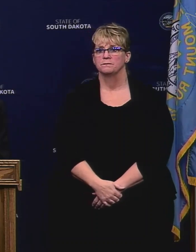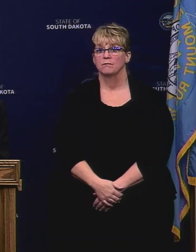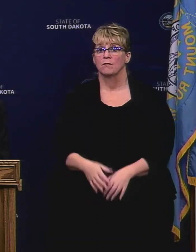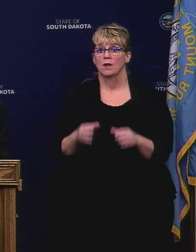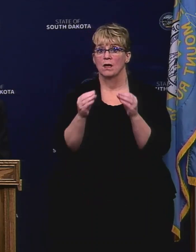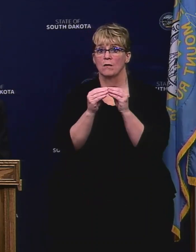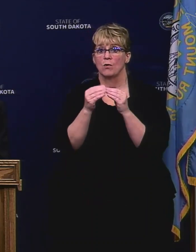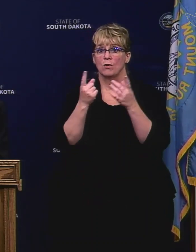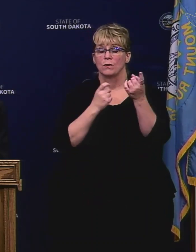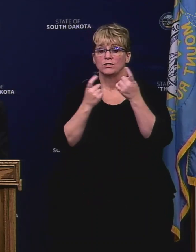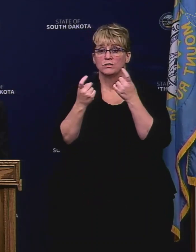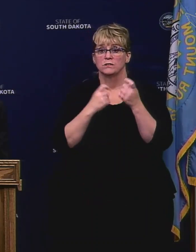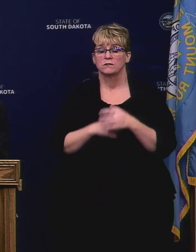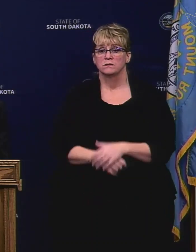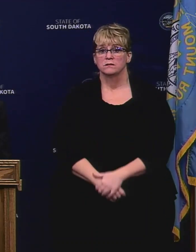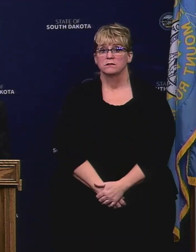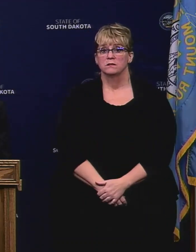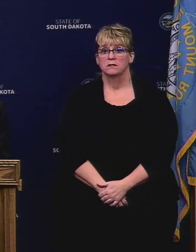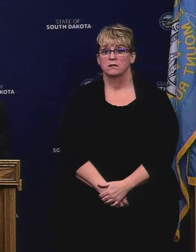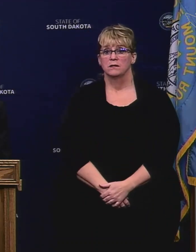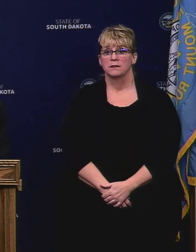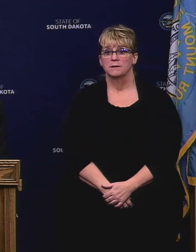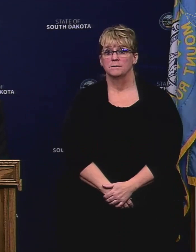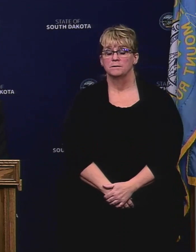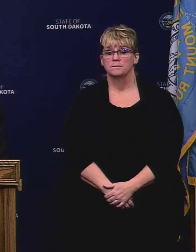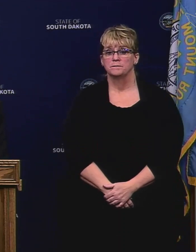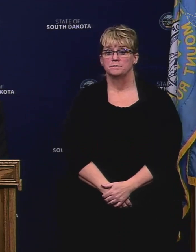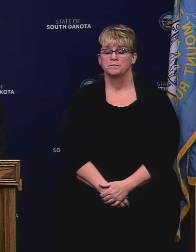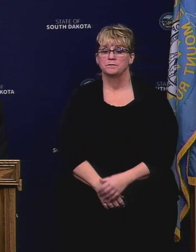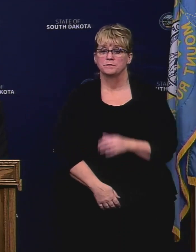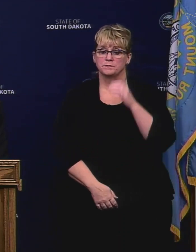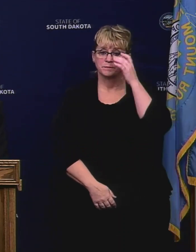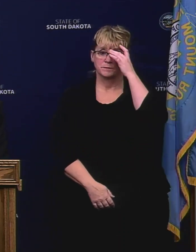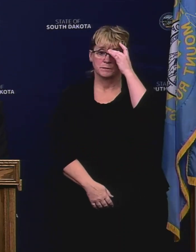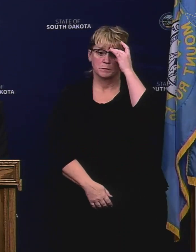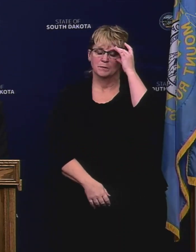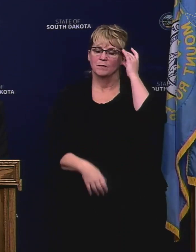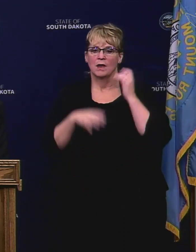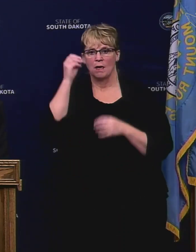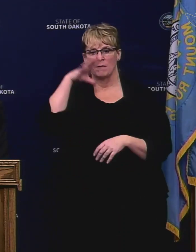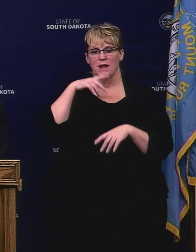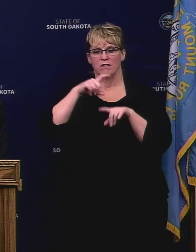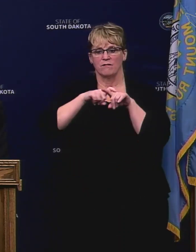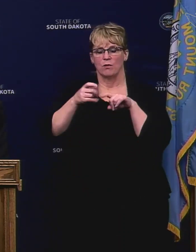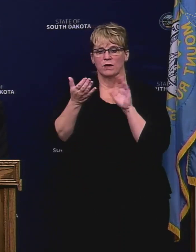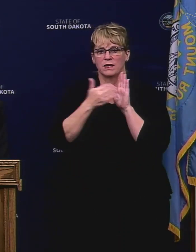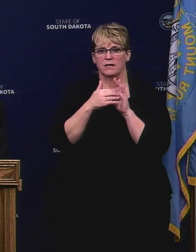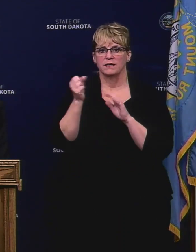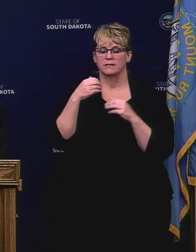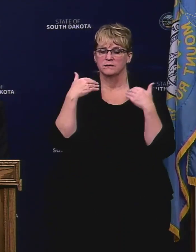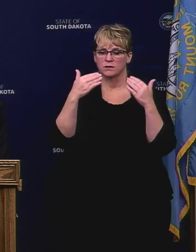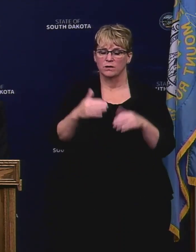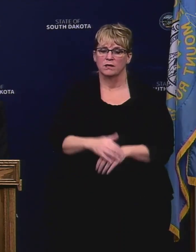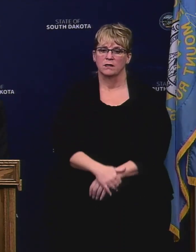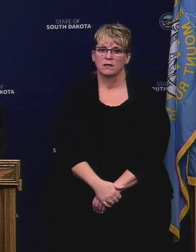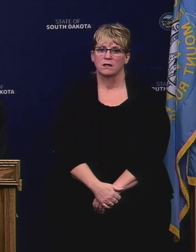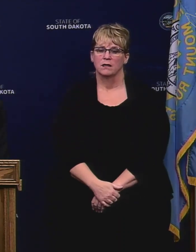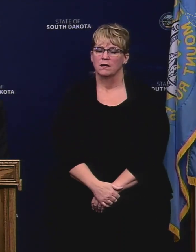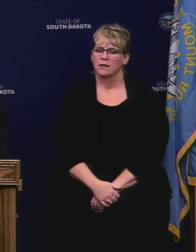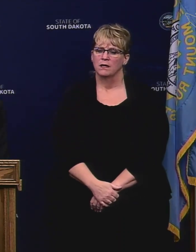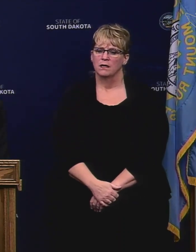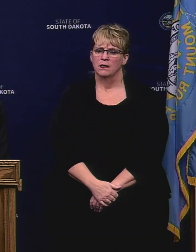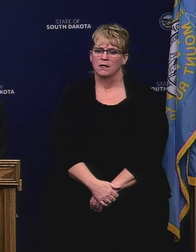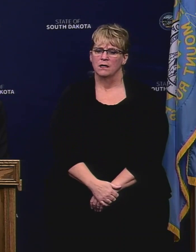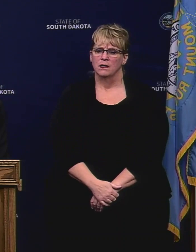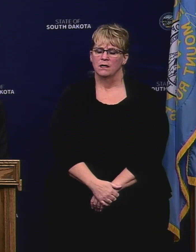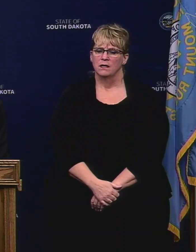Any further questions? Hi, Governor. This is Stephen Grobstick from Sure. Michigan. Go ahead, Stephen. I'm wondering